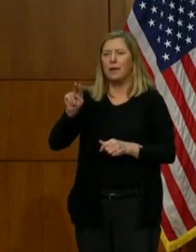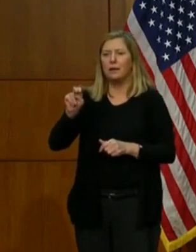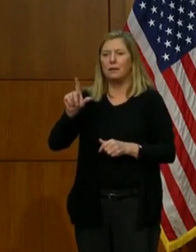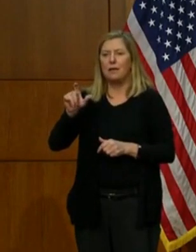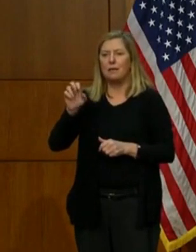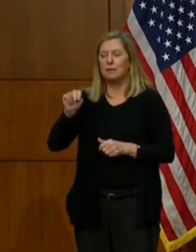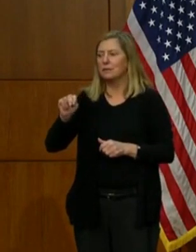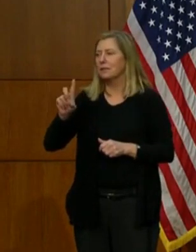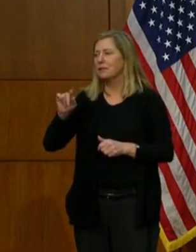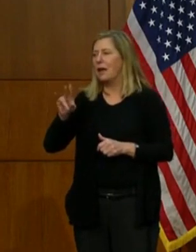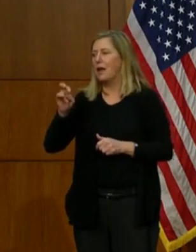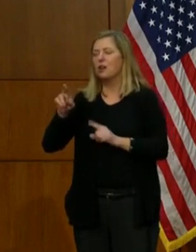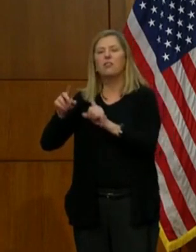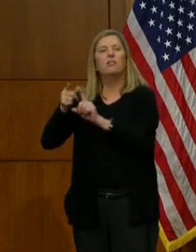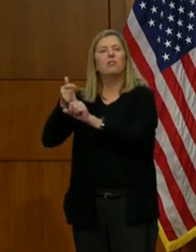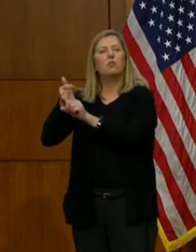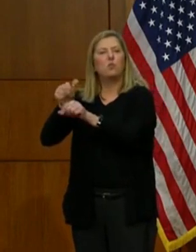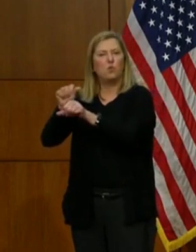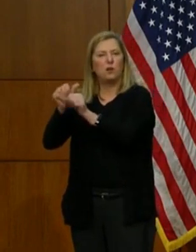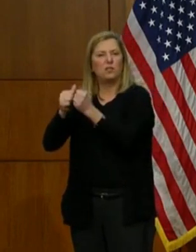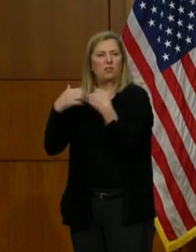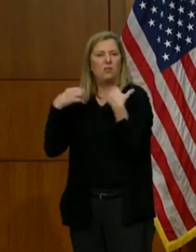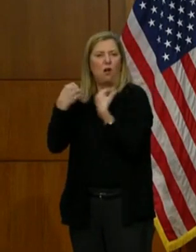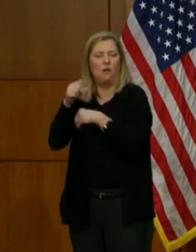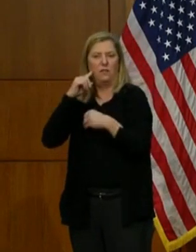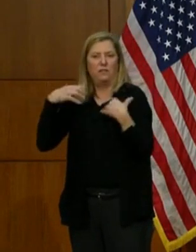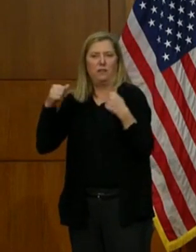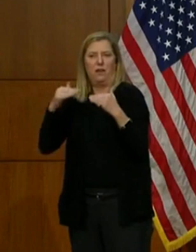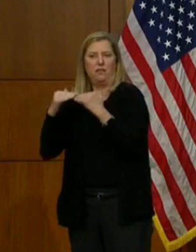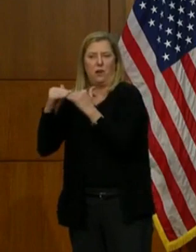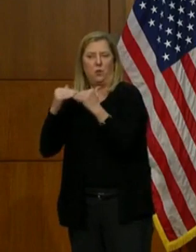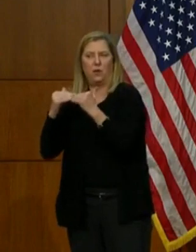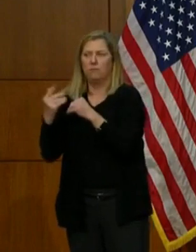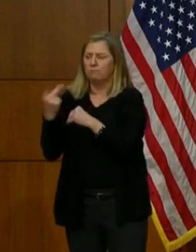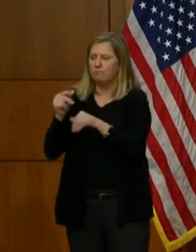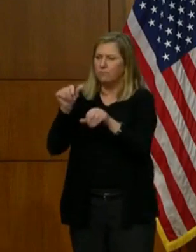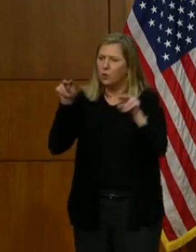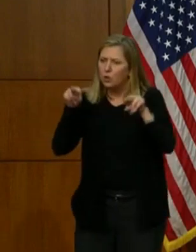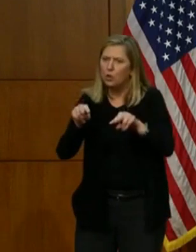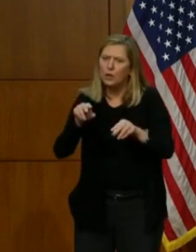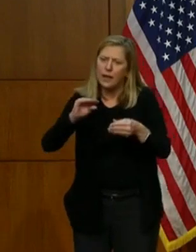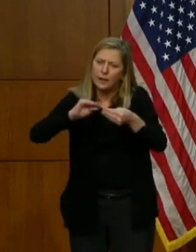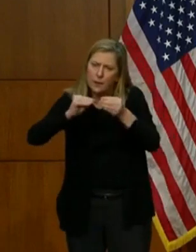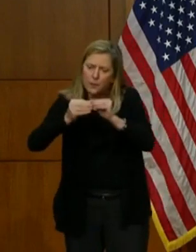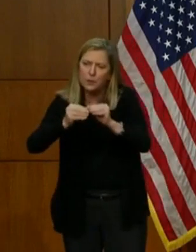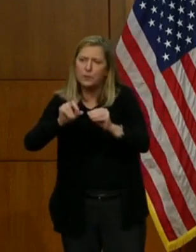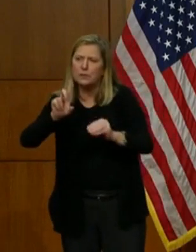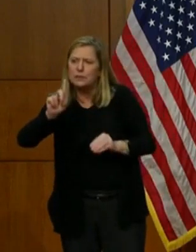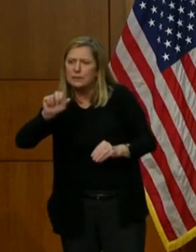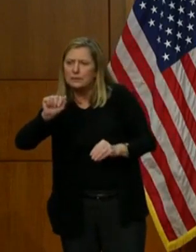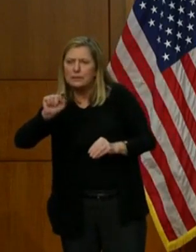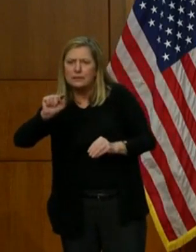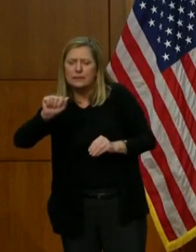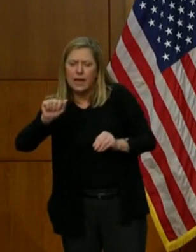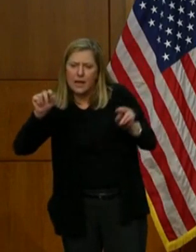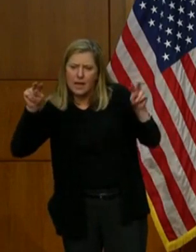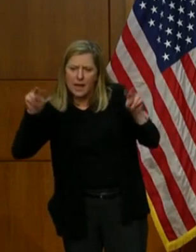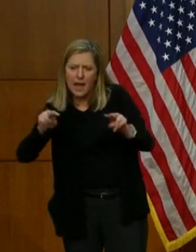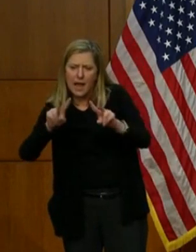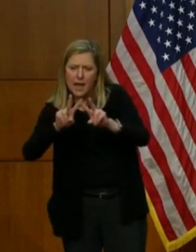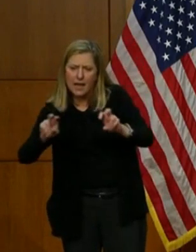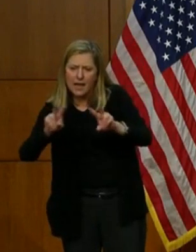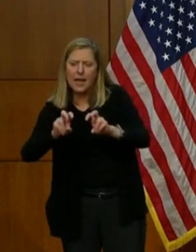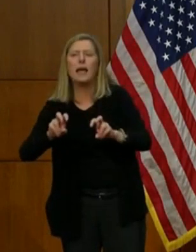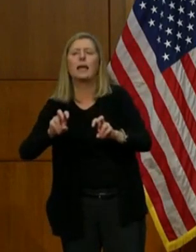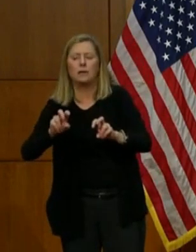of Health Equity, what we're doing is we're now looking at data and using a real data-driven approach so that we can